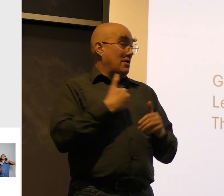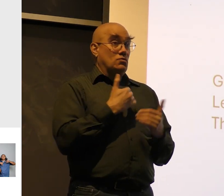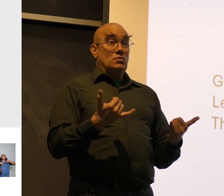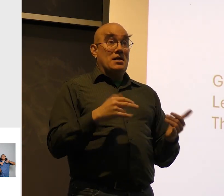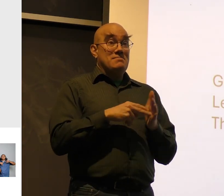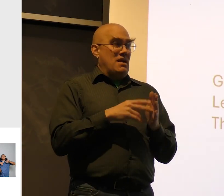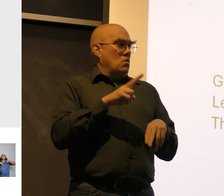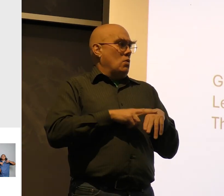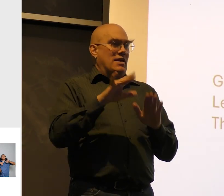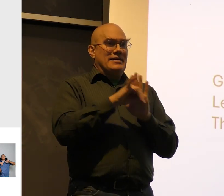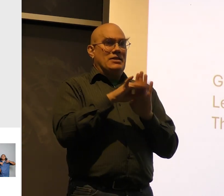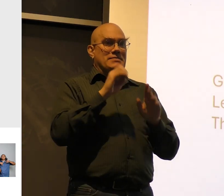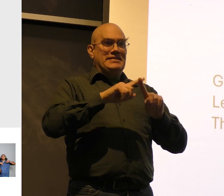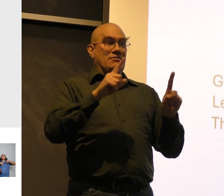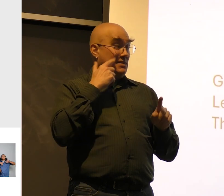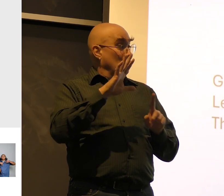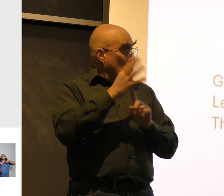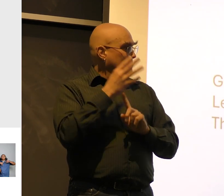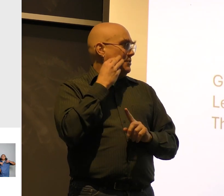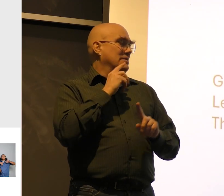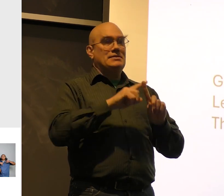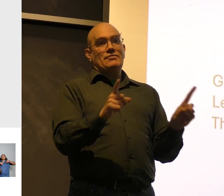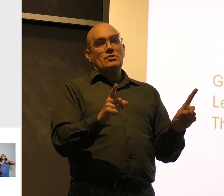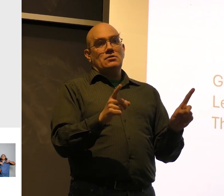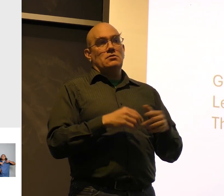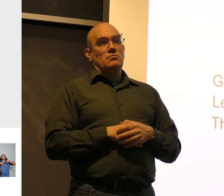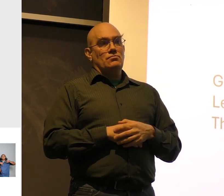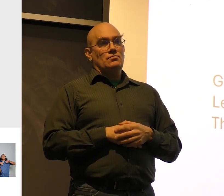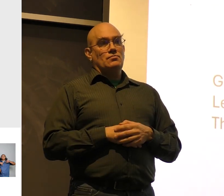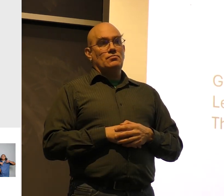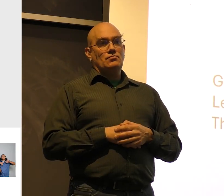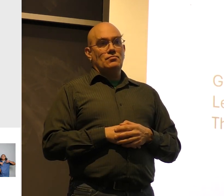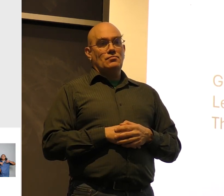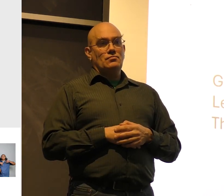might be different than things are today. And then our identity will be different because the cultural experience is different.